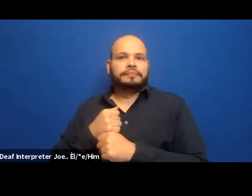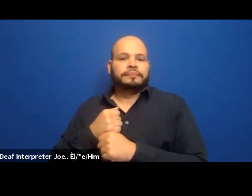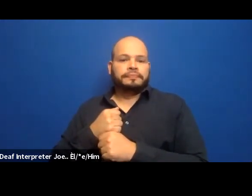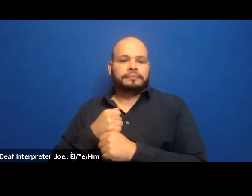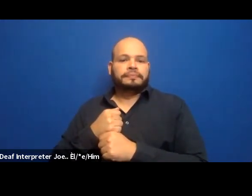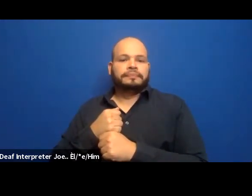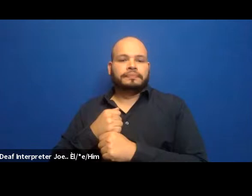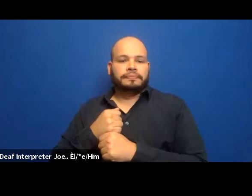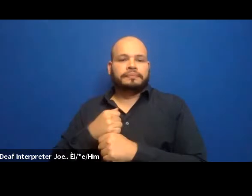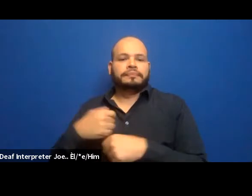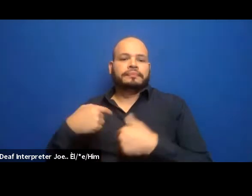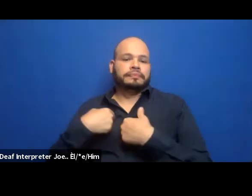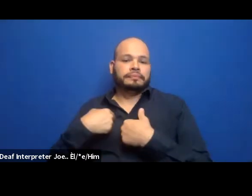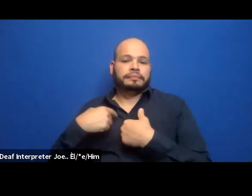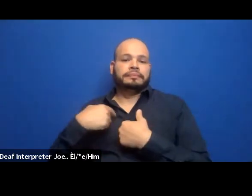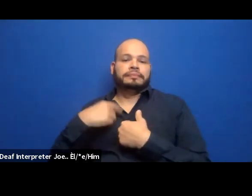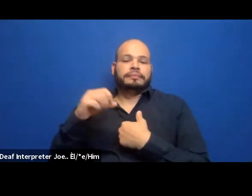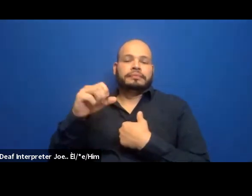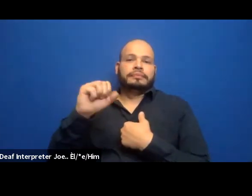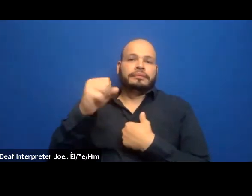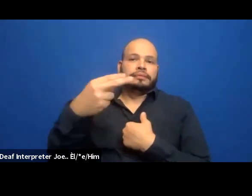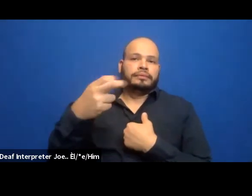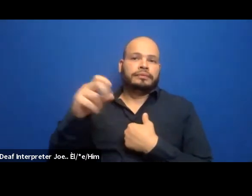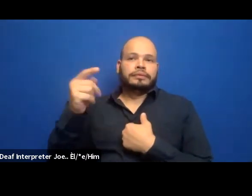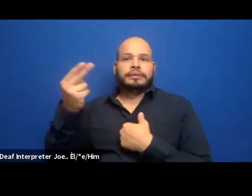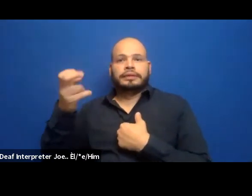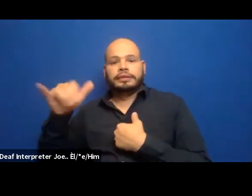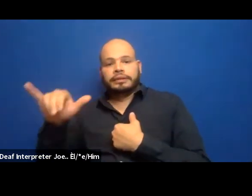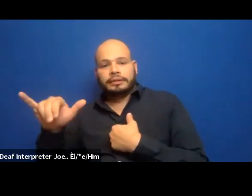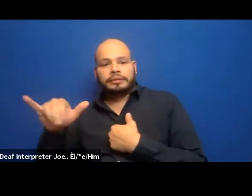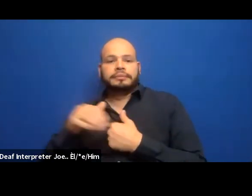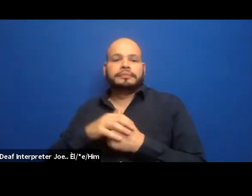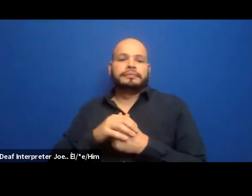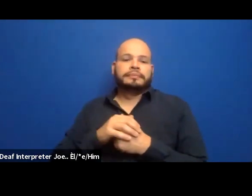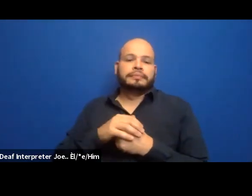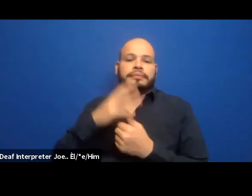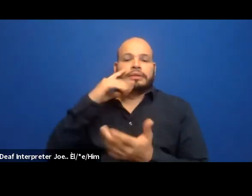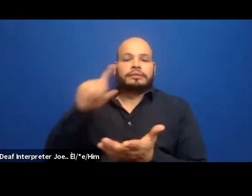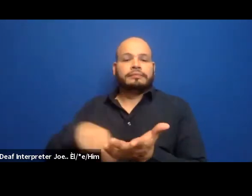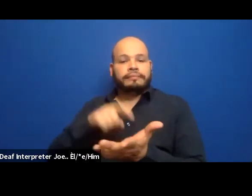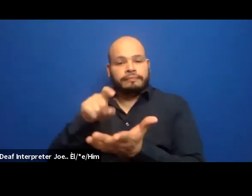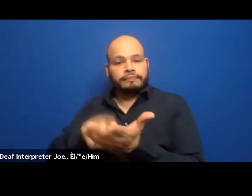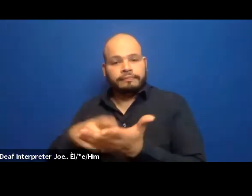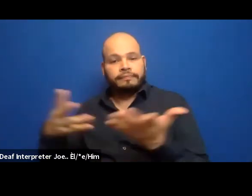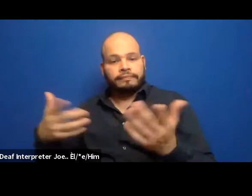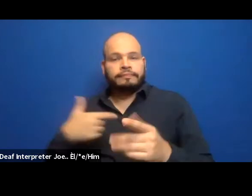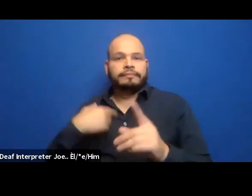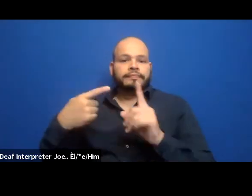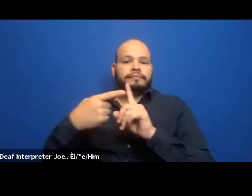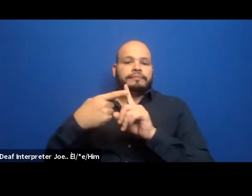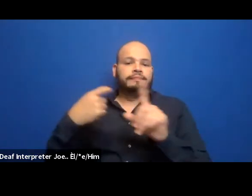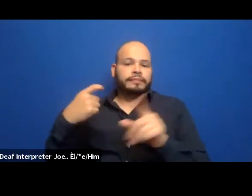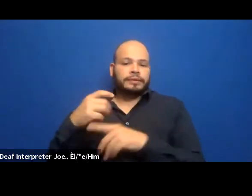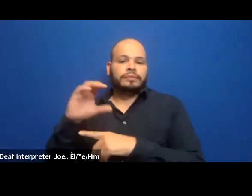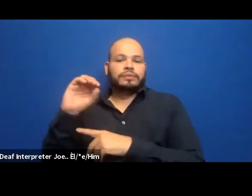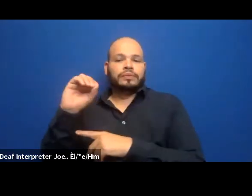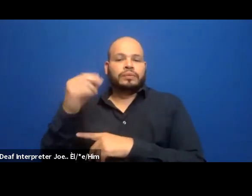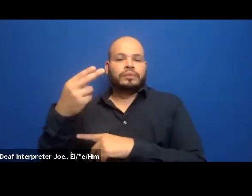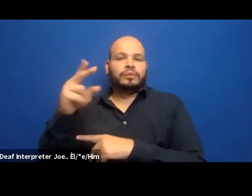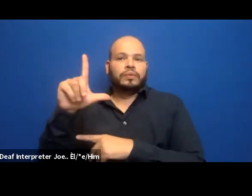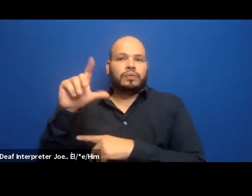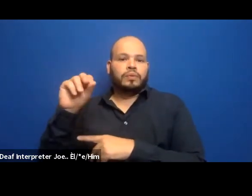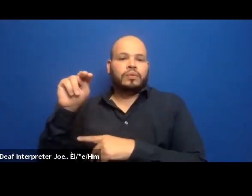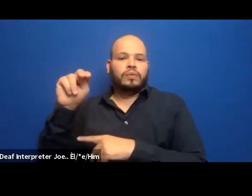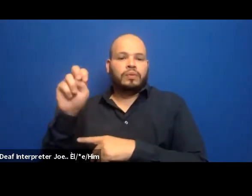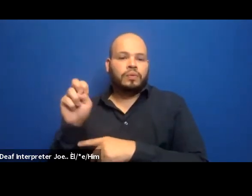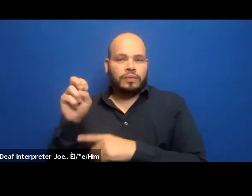for some that don't see me, I'm a Southeast Asian with deep skin, dark, semi-wavy long hair.